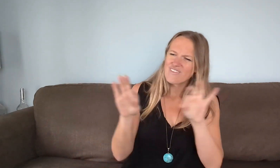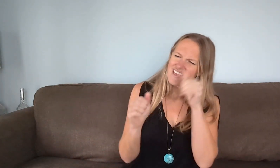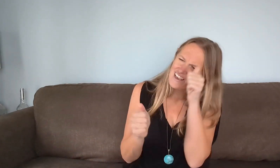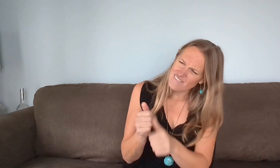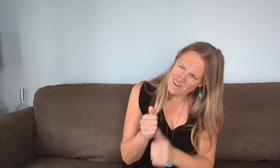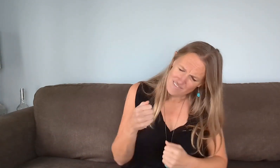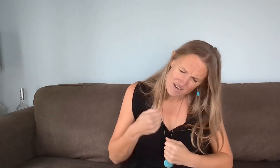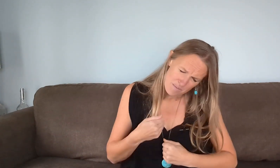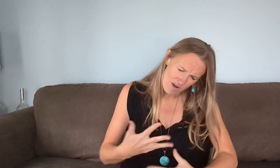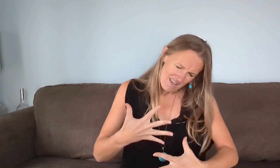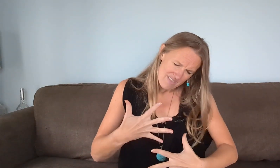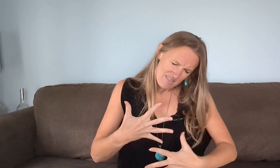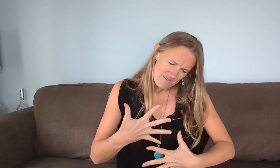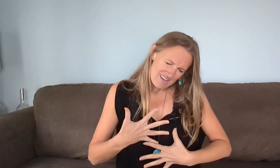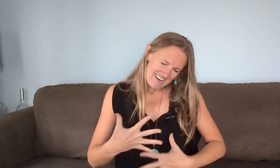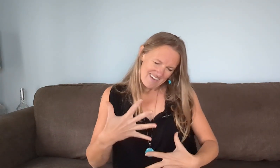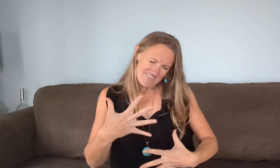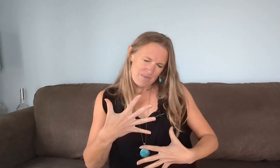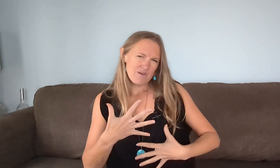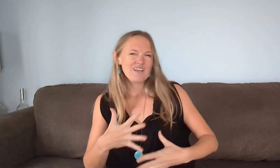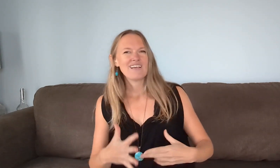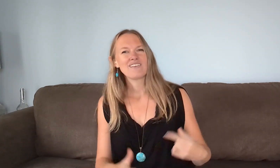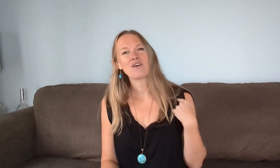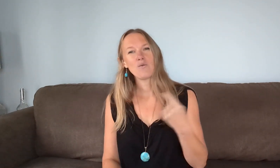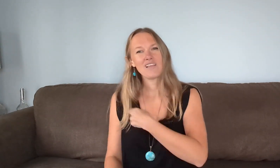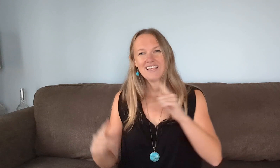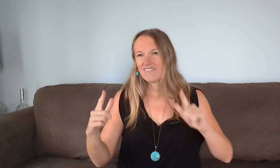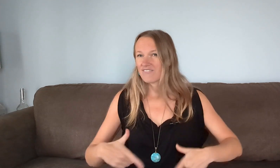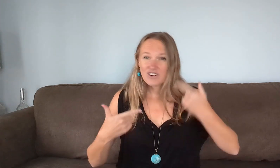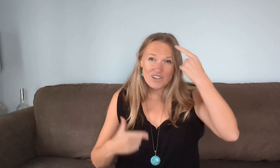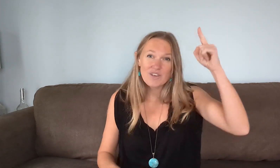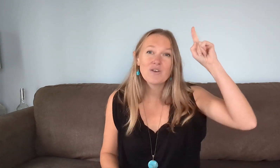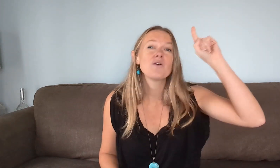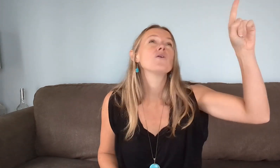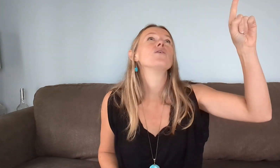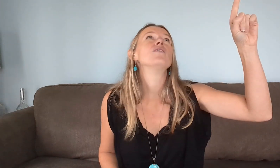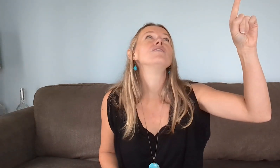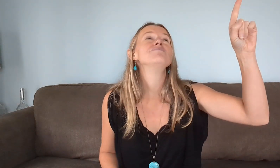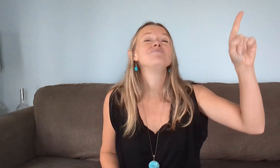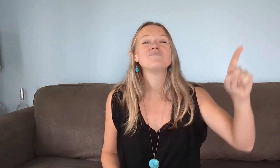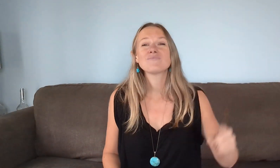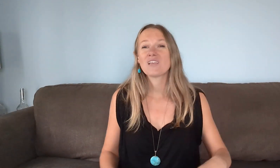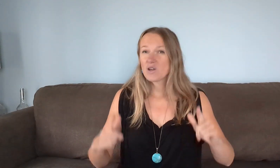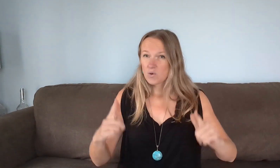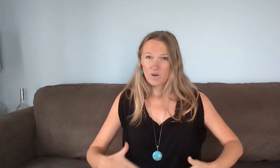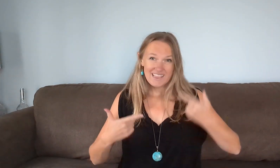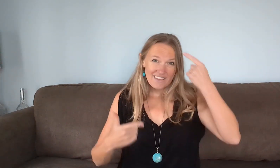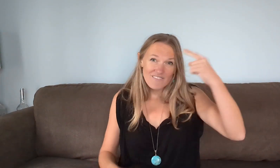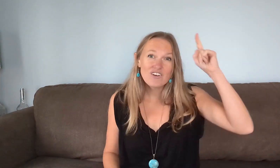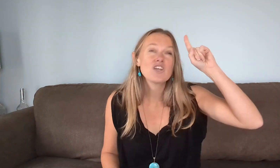Worthy of every breath we could ever breathe. We live for you. Oh, we live for